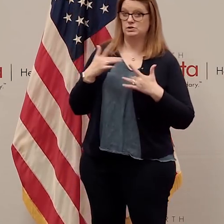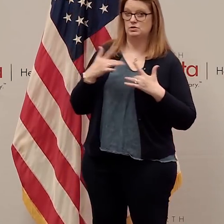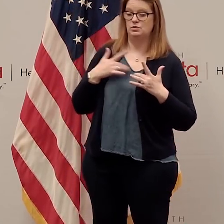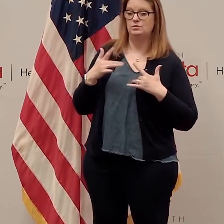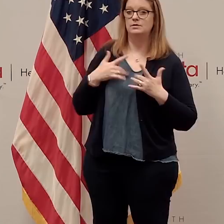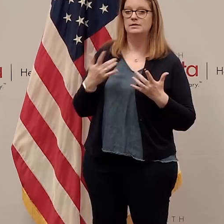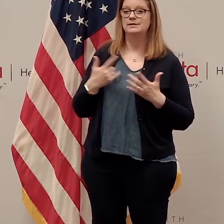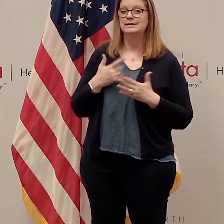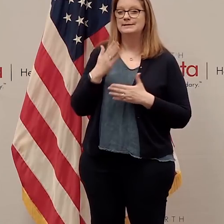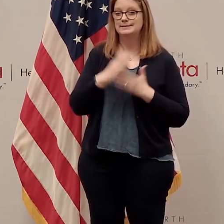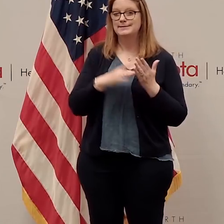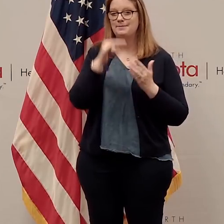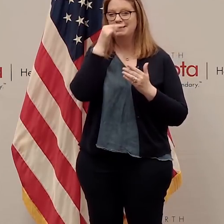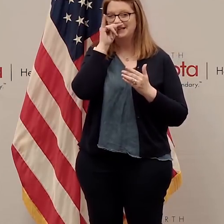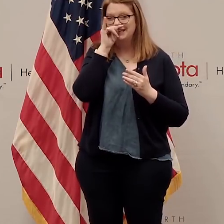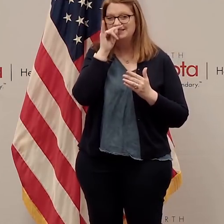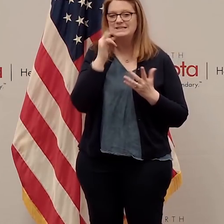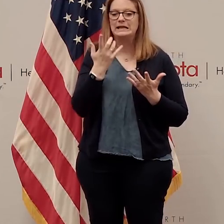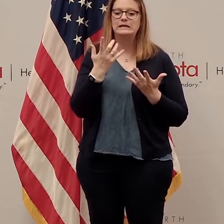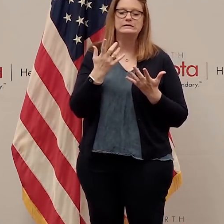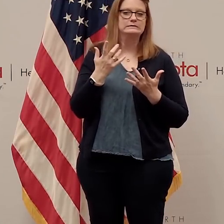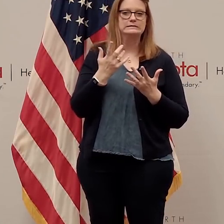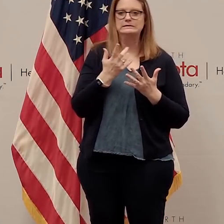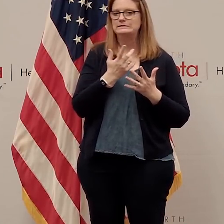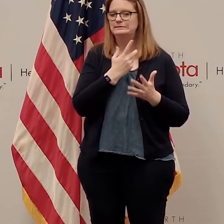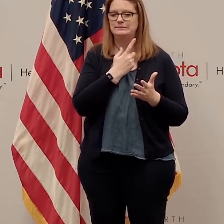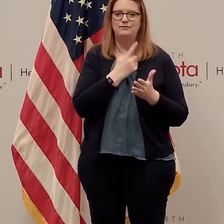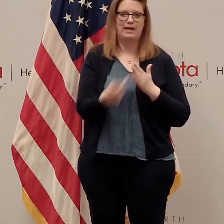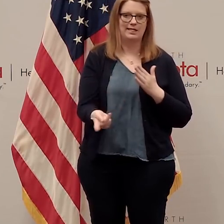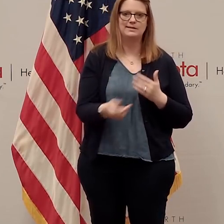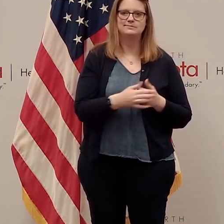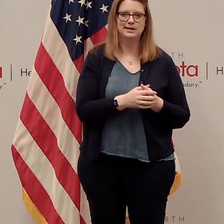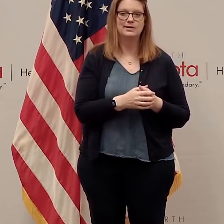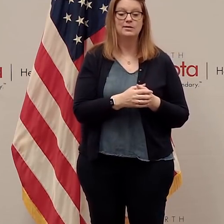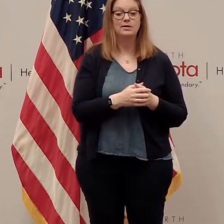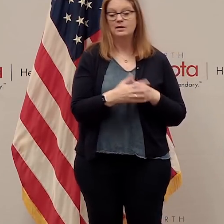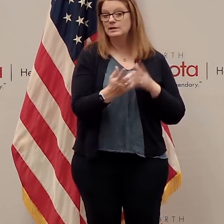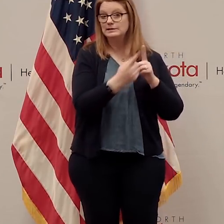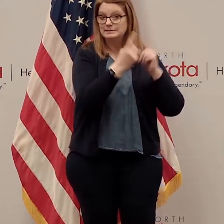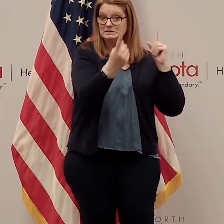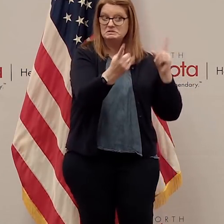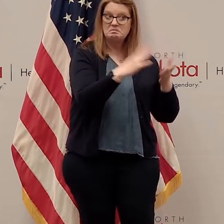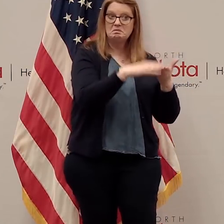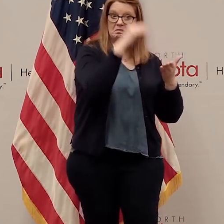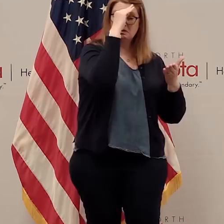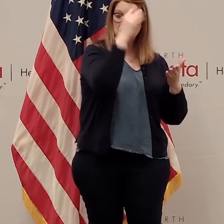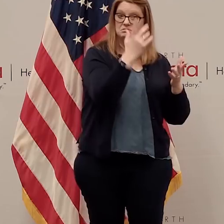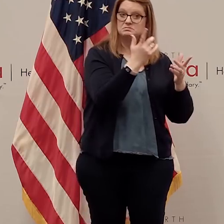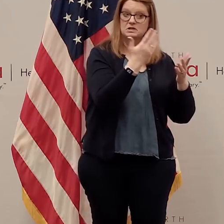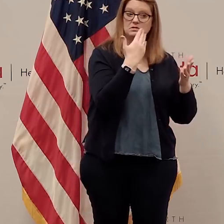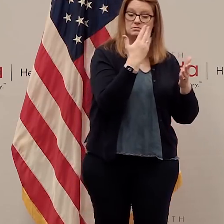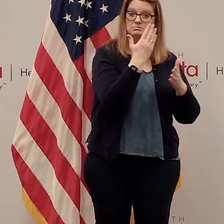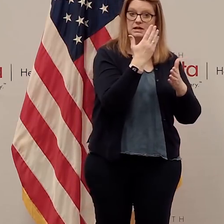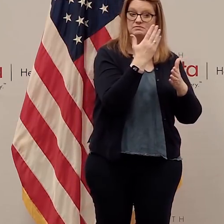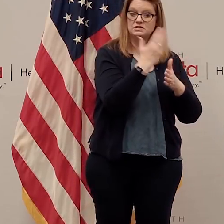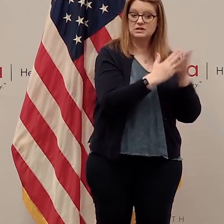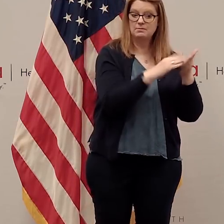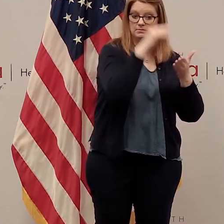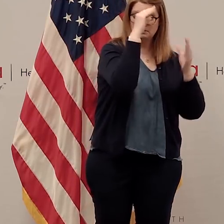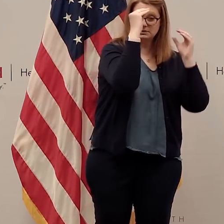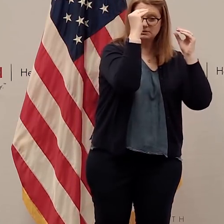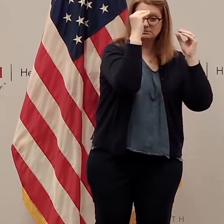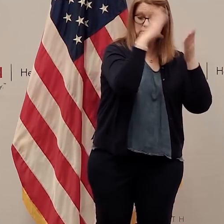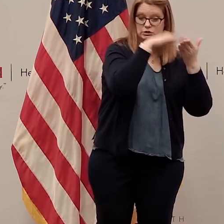be falling through the crack, as well as distance learning works for the majority. If you're some student who's vulnerable, we're trying to get an